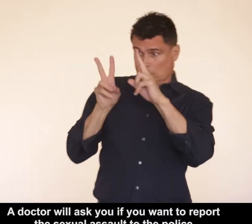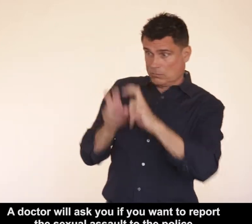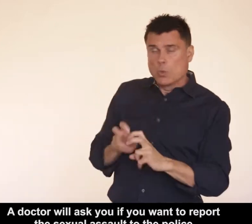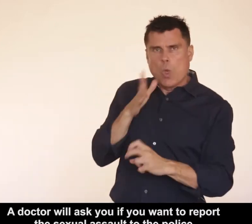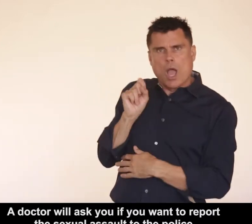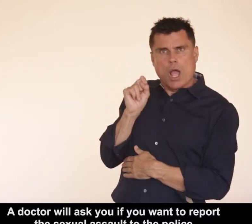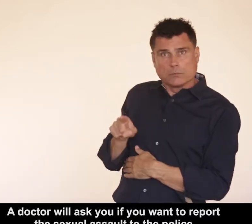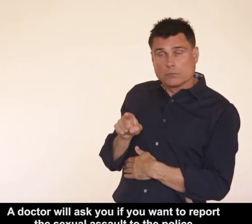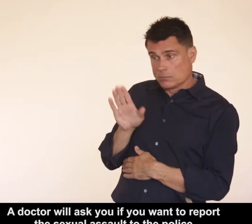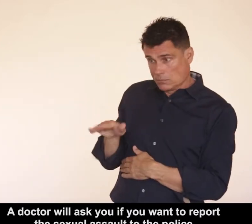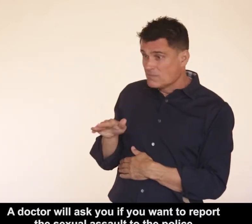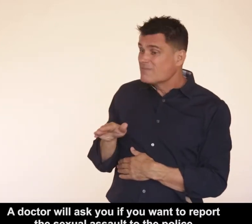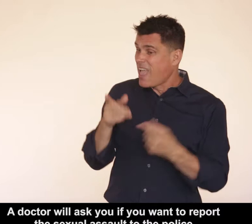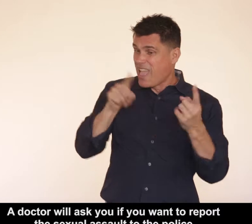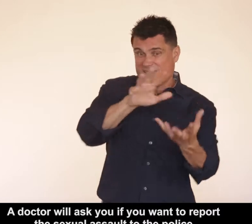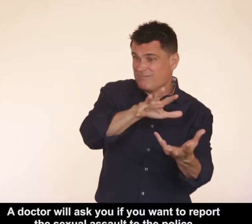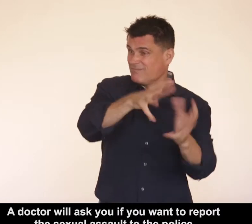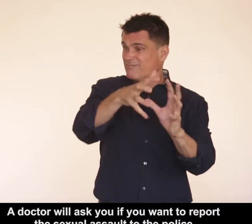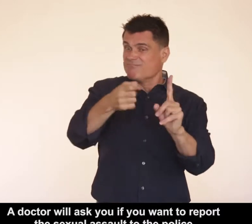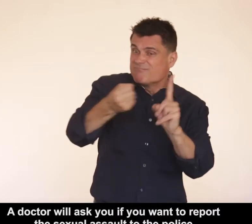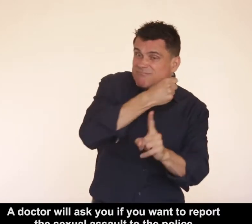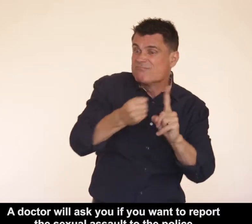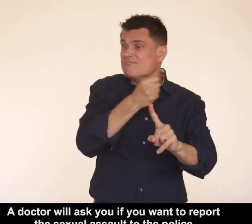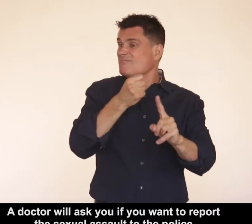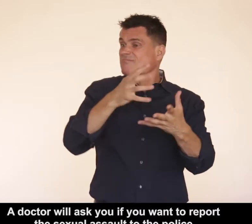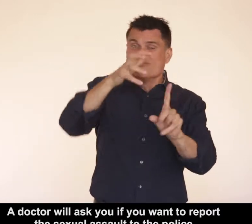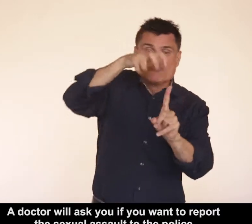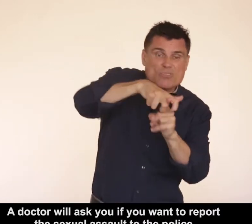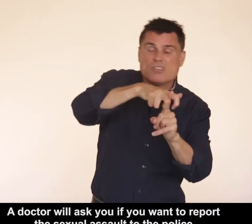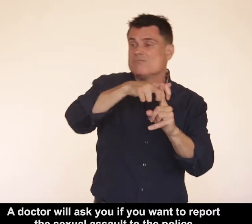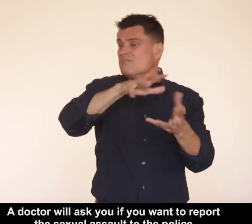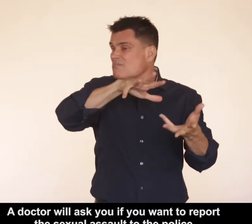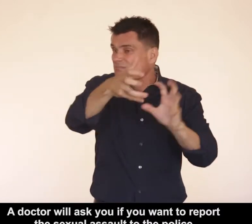A doctor will ask you if you want to report the sexual assault to the police.